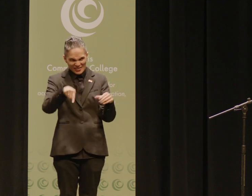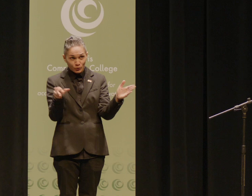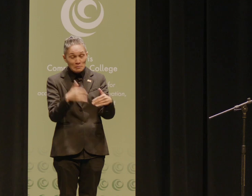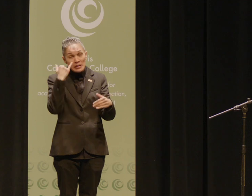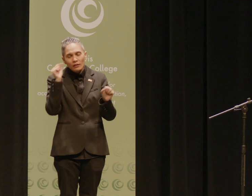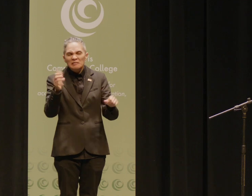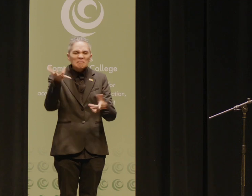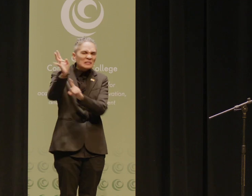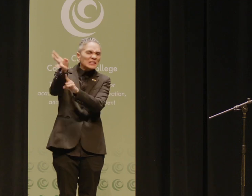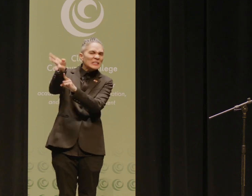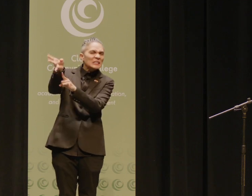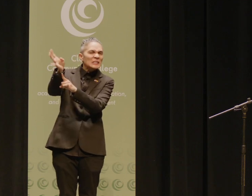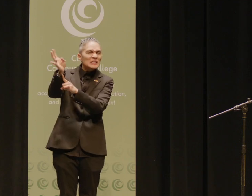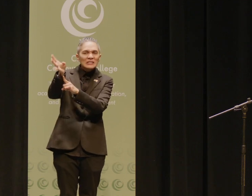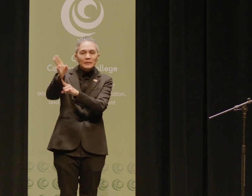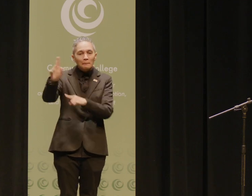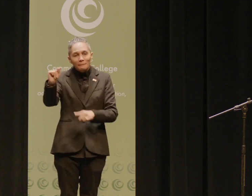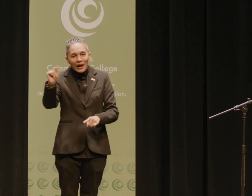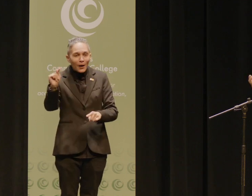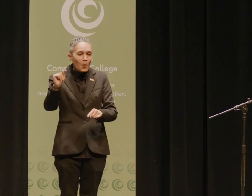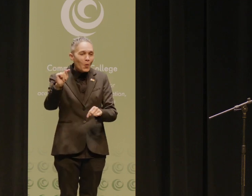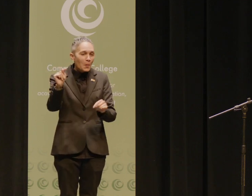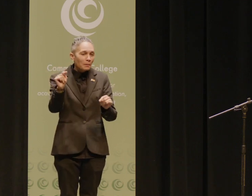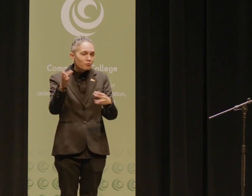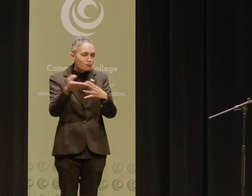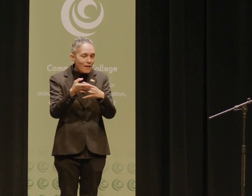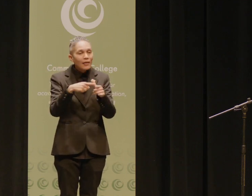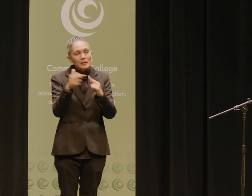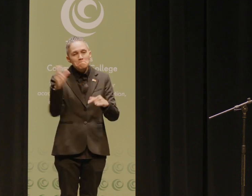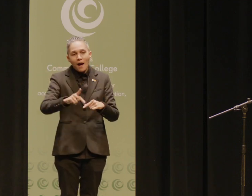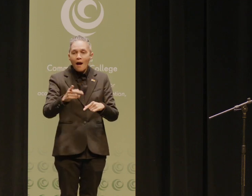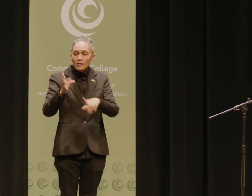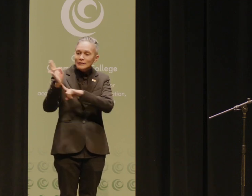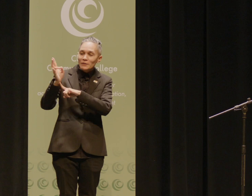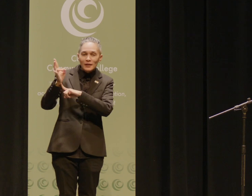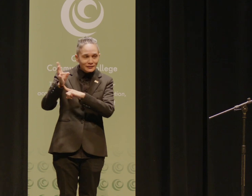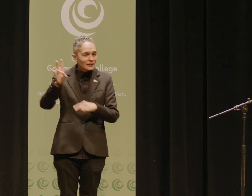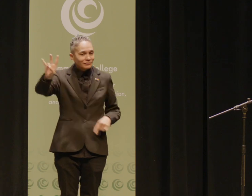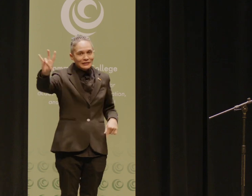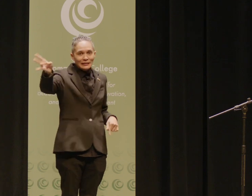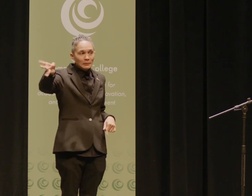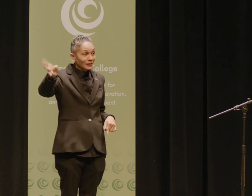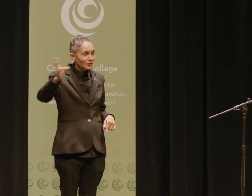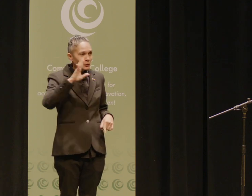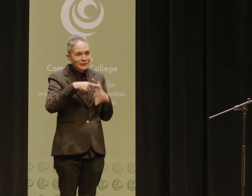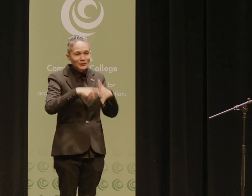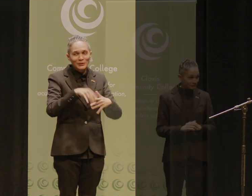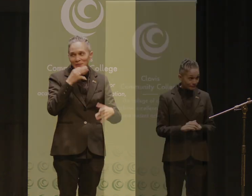We'll give you about 7 minutes, bio break if you need it, but then be back here for the second half, and then we'll get started